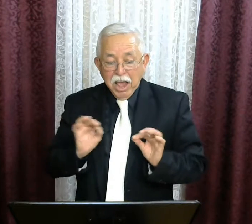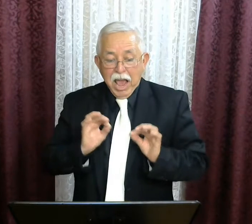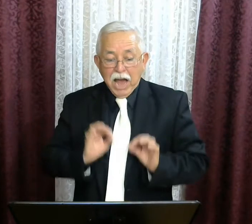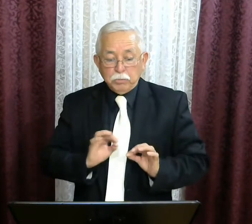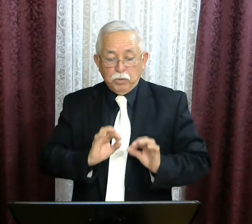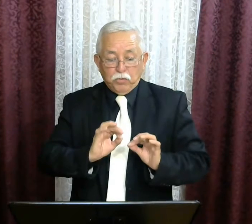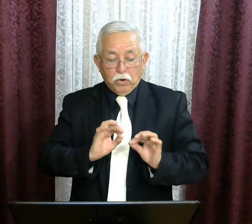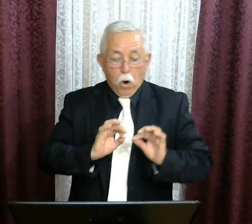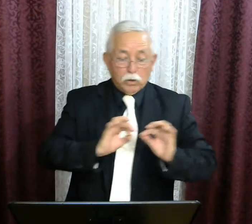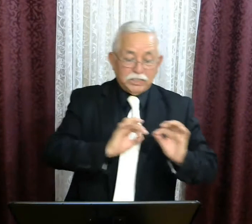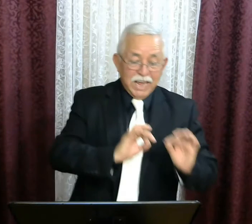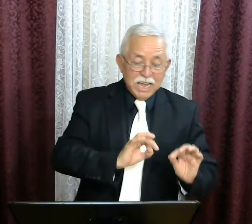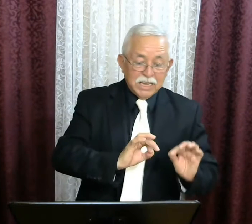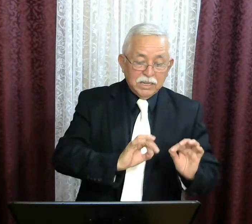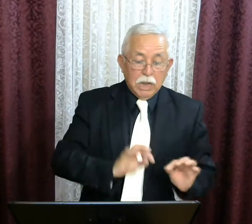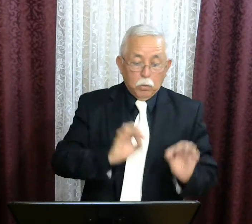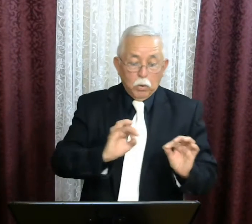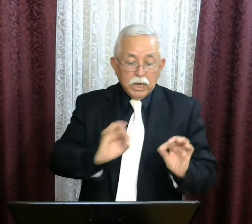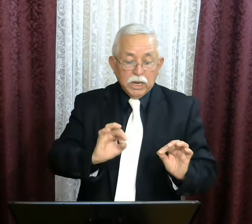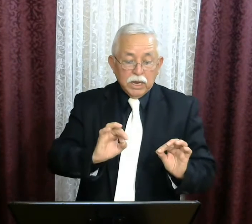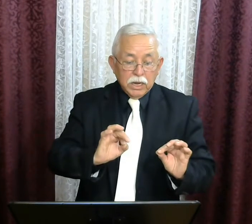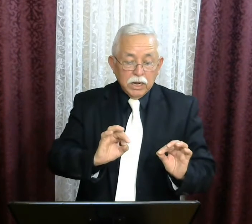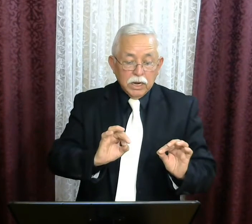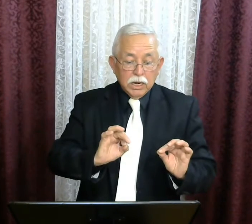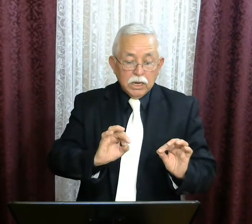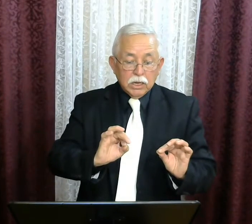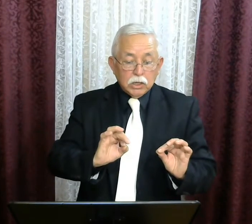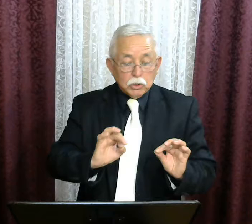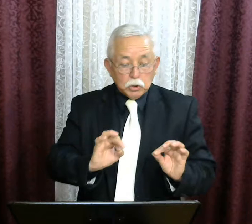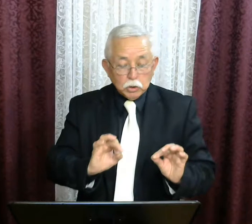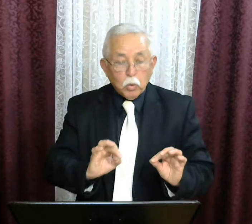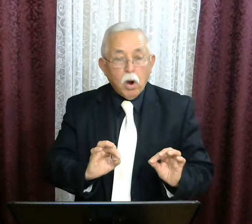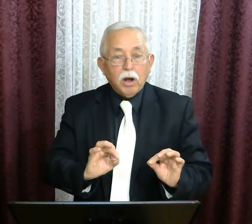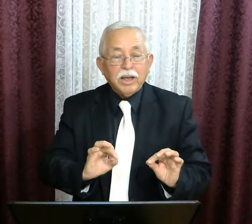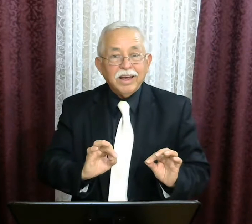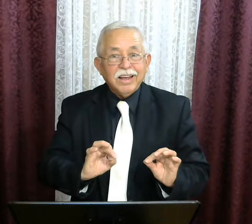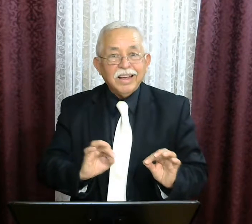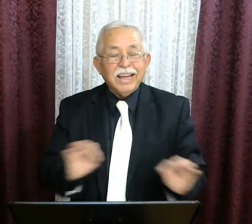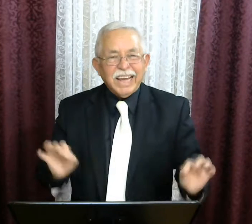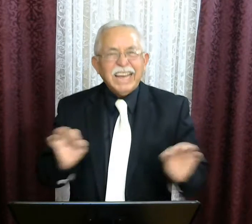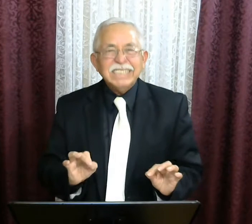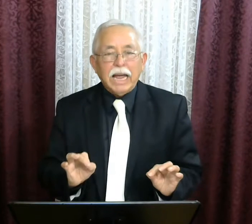had before ordained that we should walk in them.